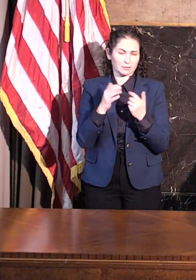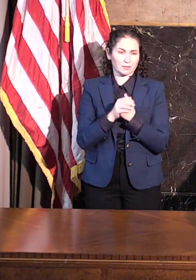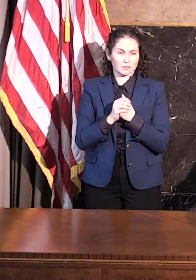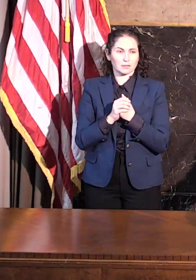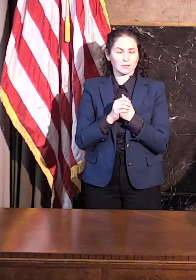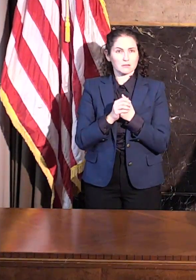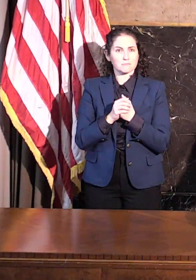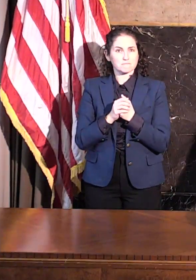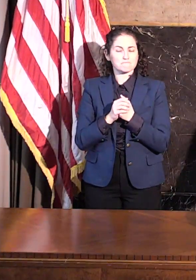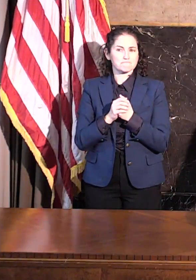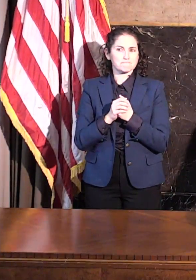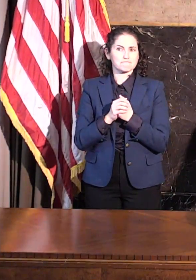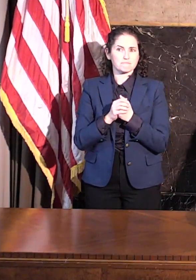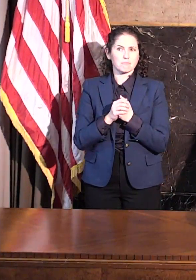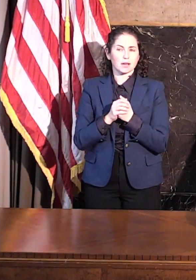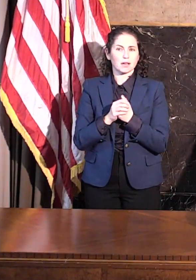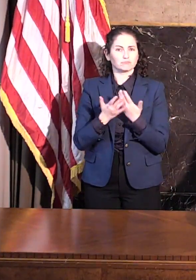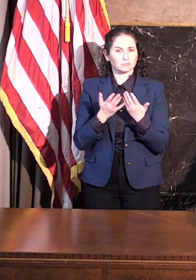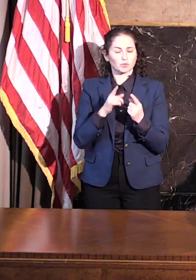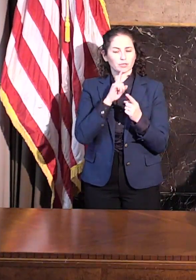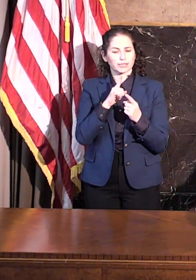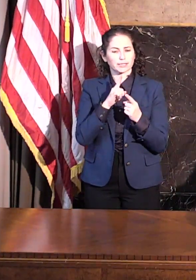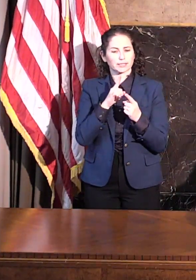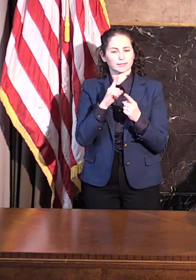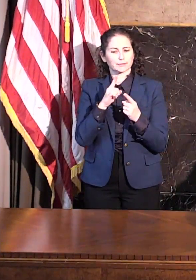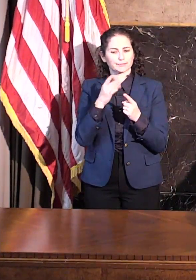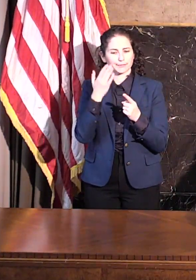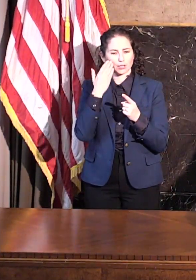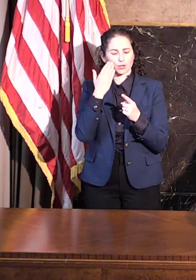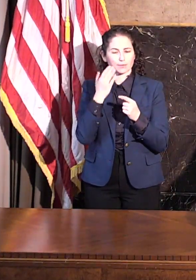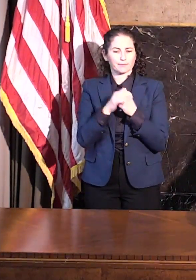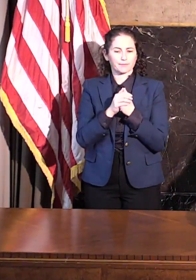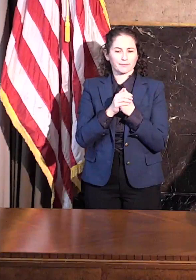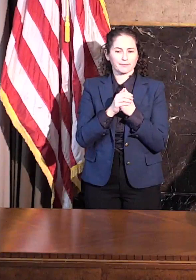wastage dosages, the total right now is